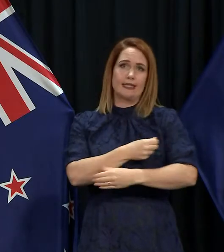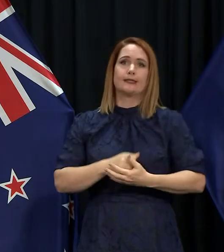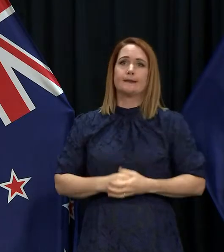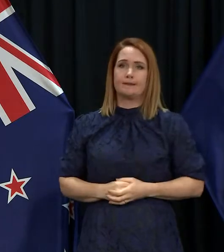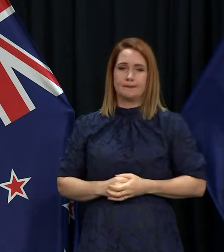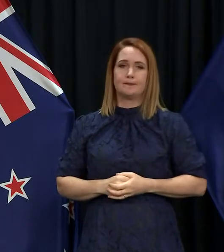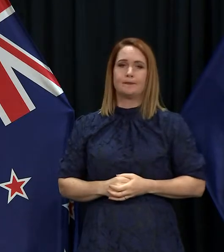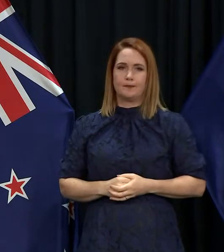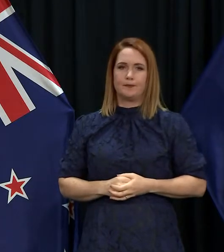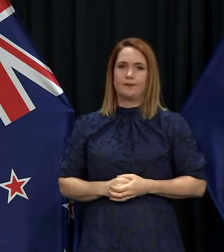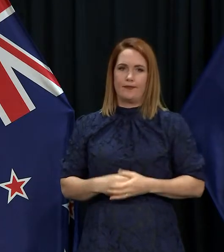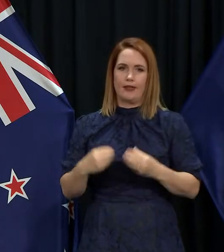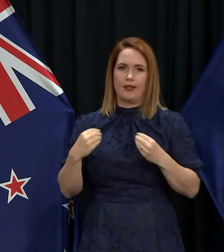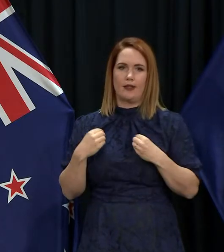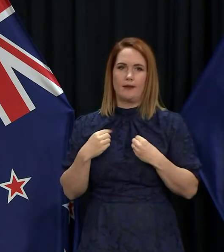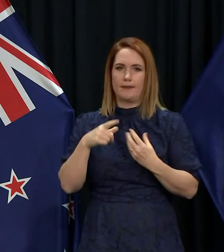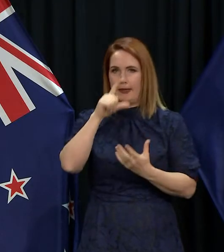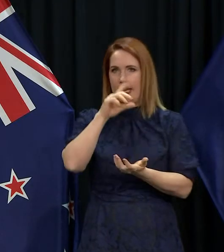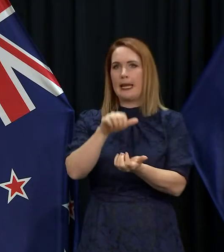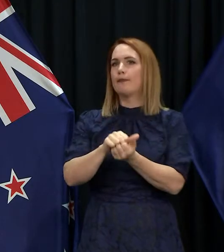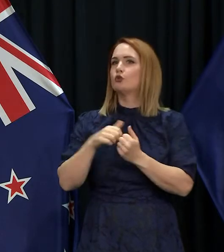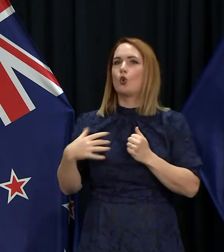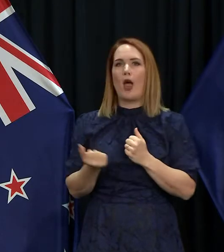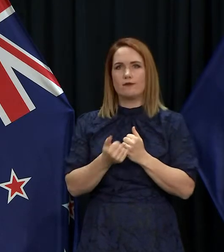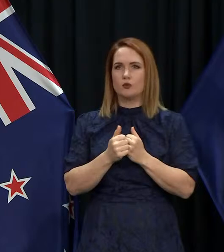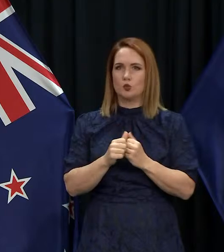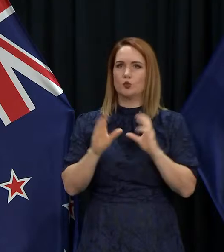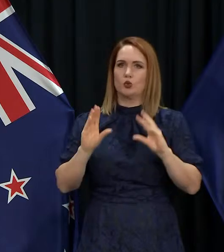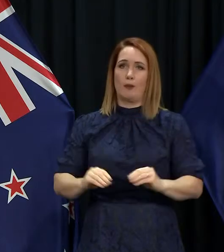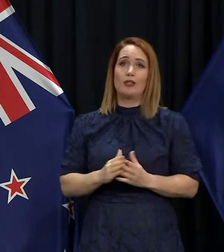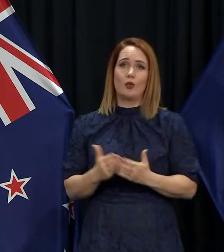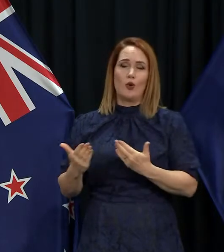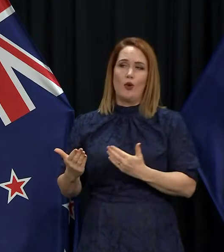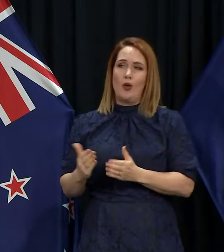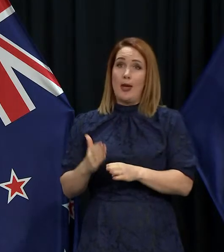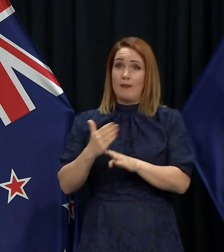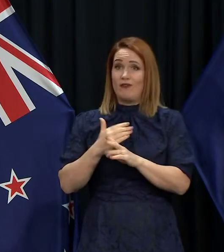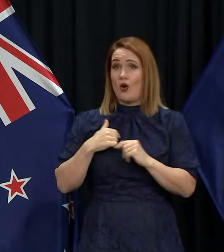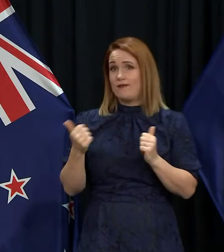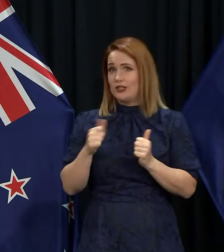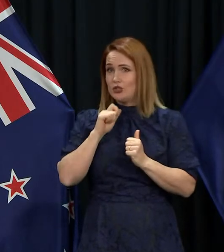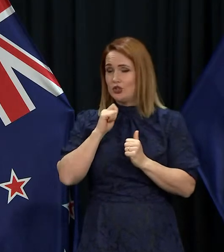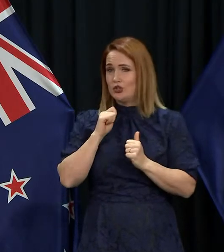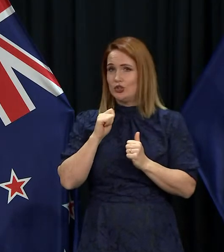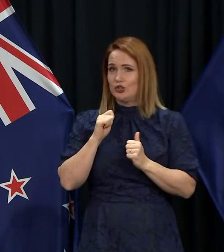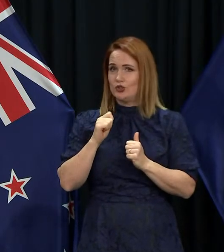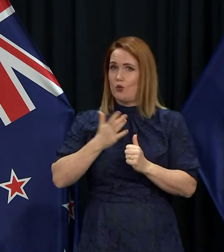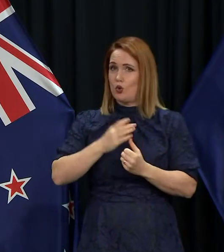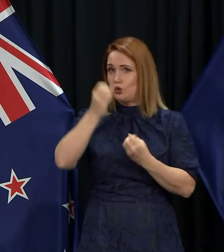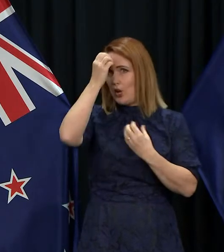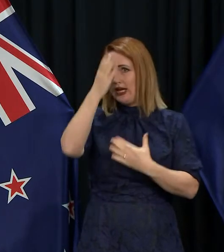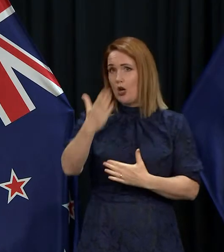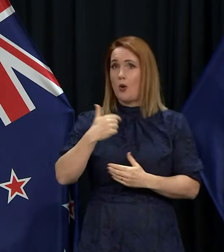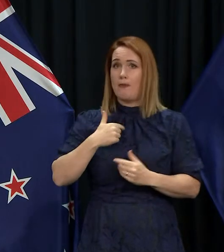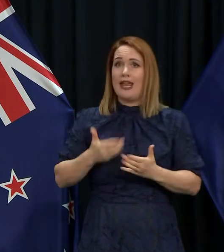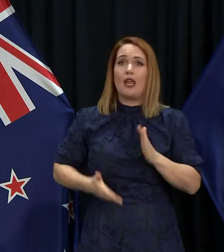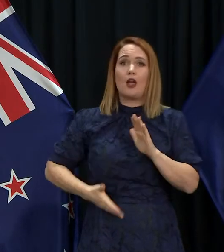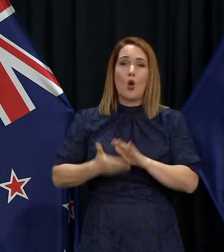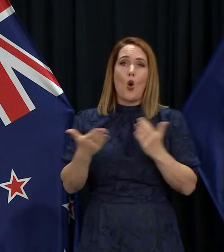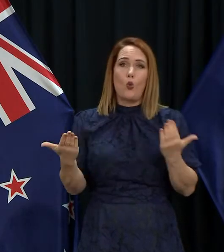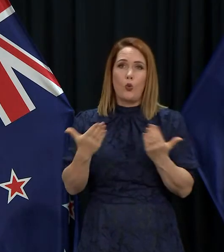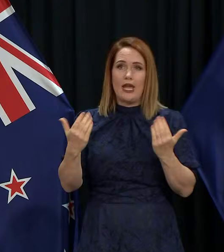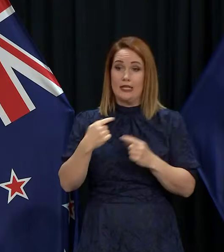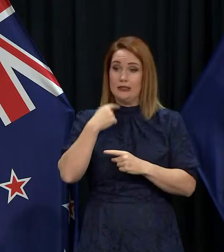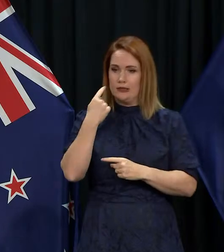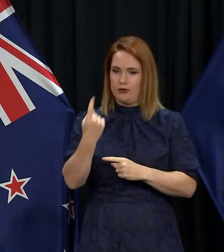ahead before I bring up Dr. Bloomfield. I'm in the House tomorrow and in the evening I have a call with the new